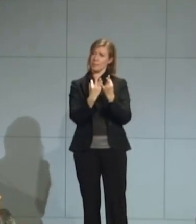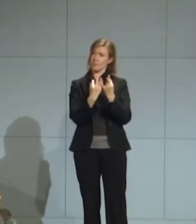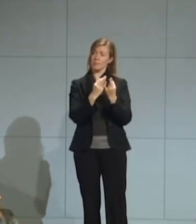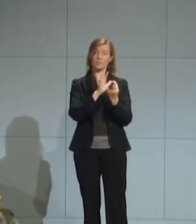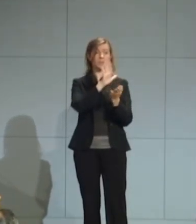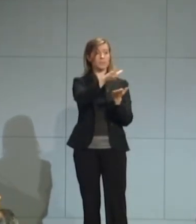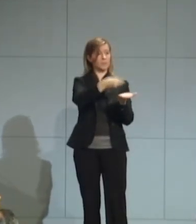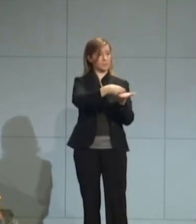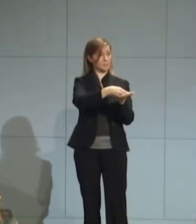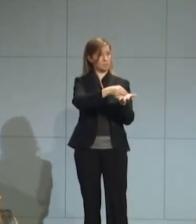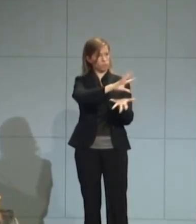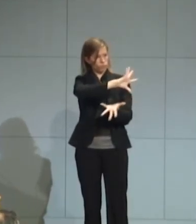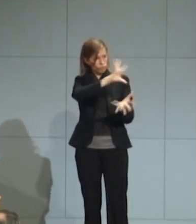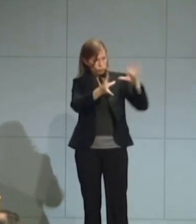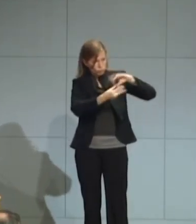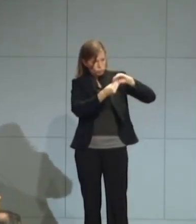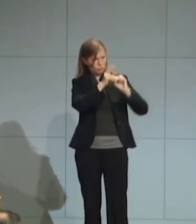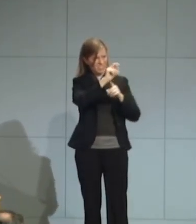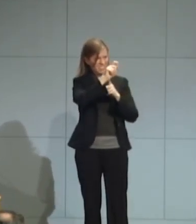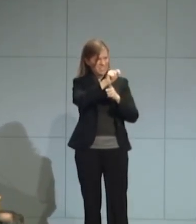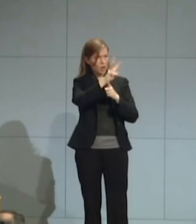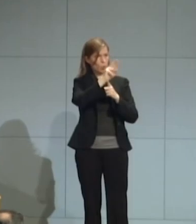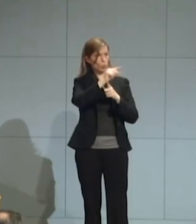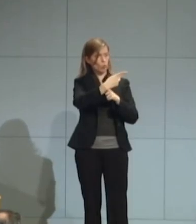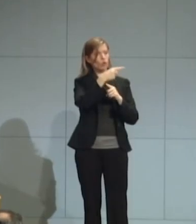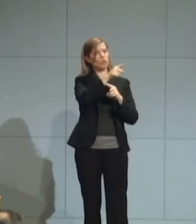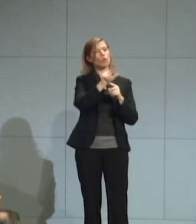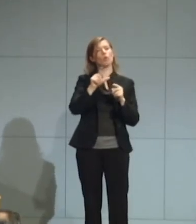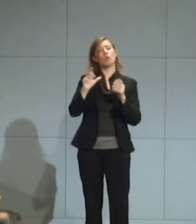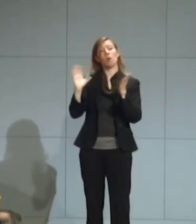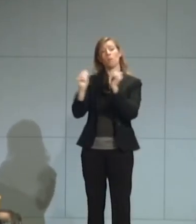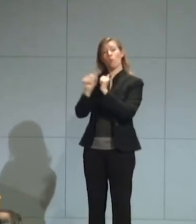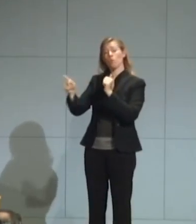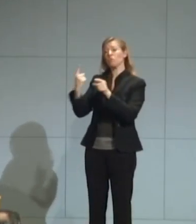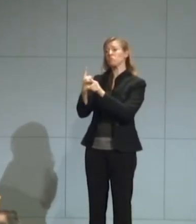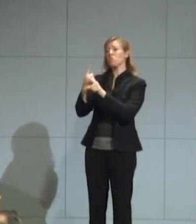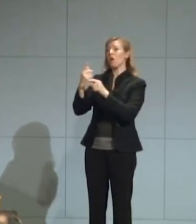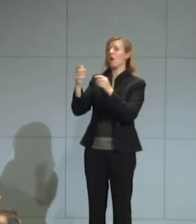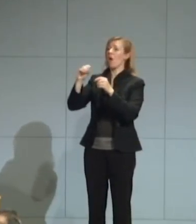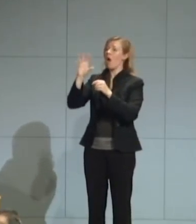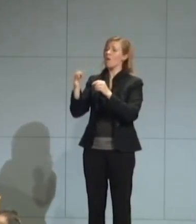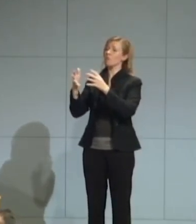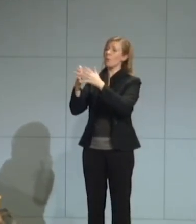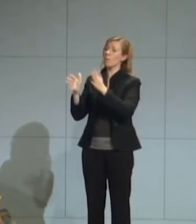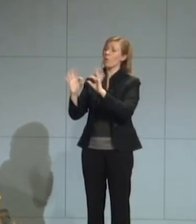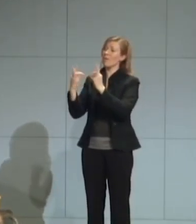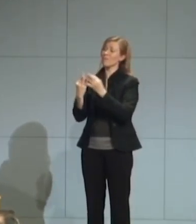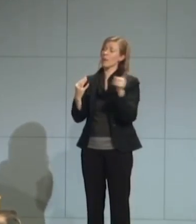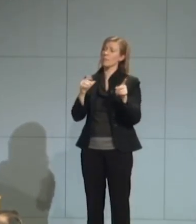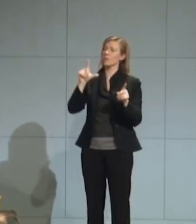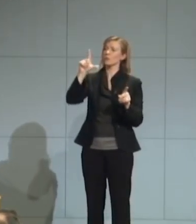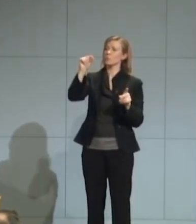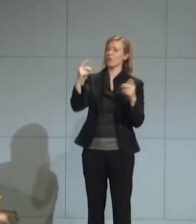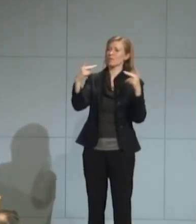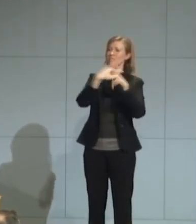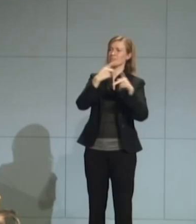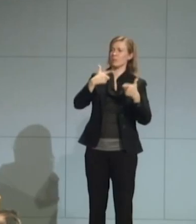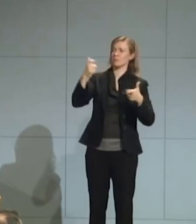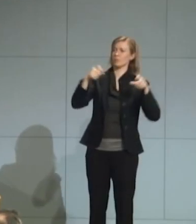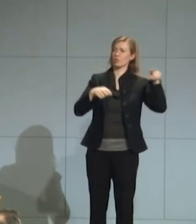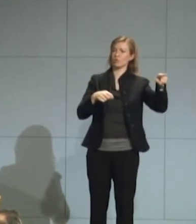words, only they were really deserving of the rights and the liberties granted in the